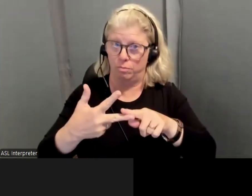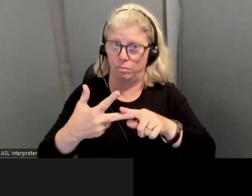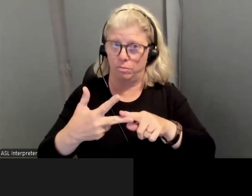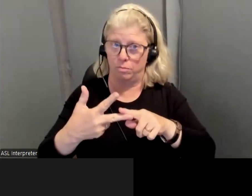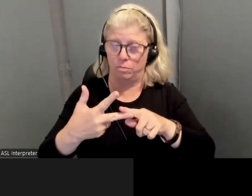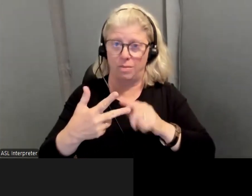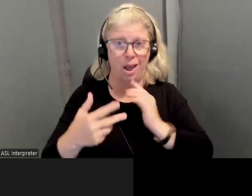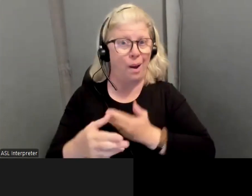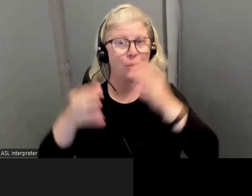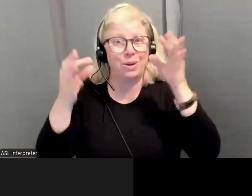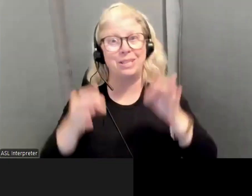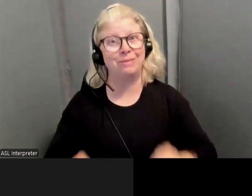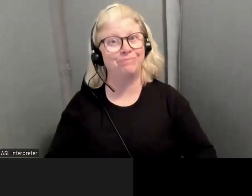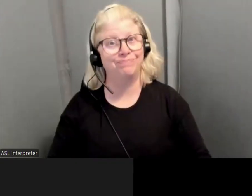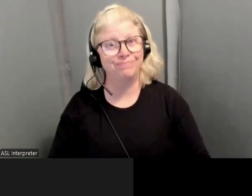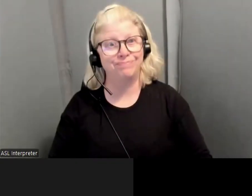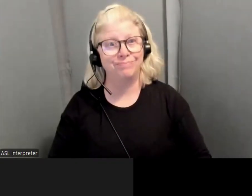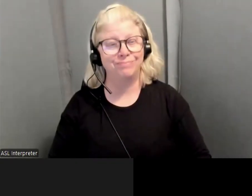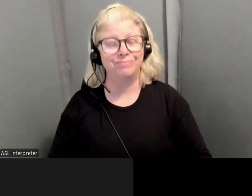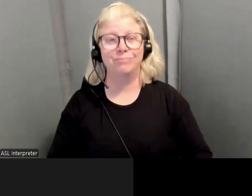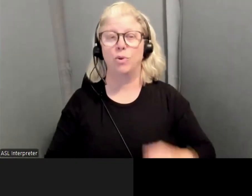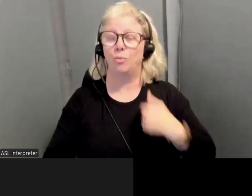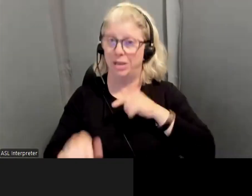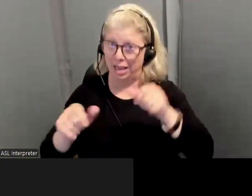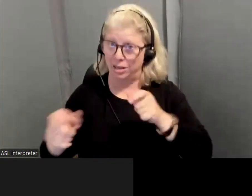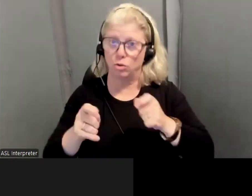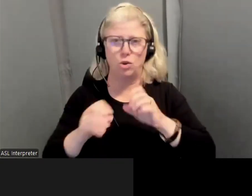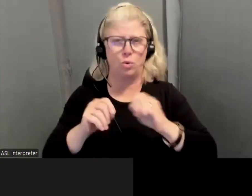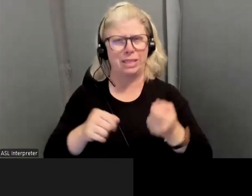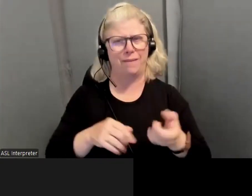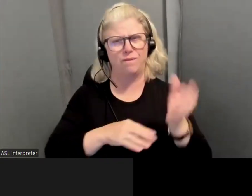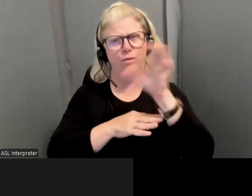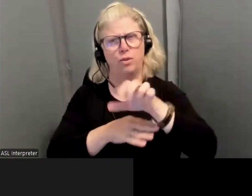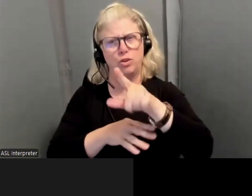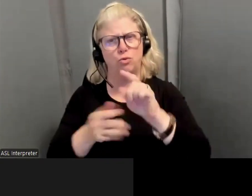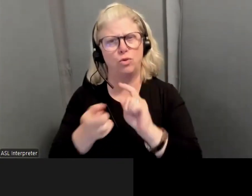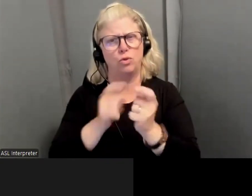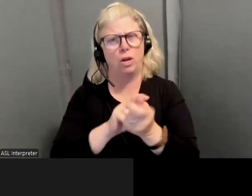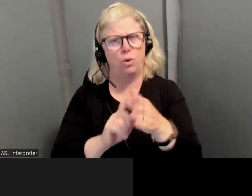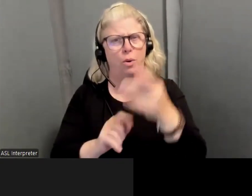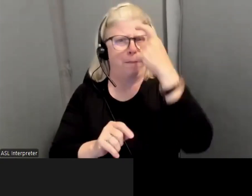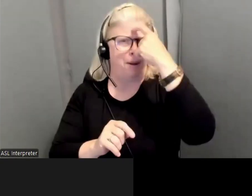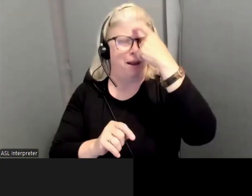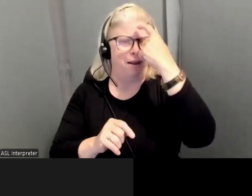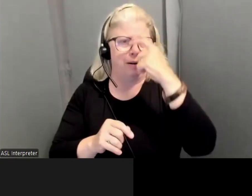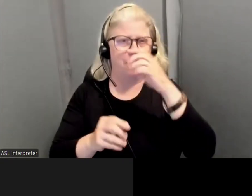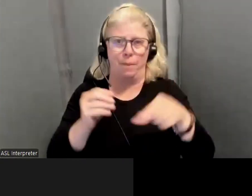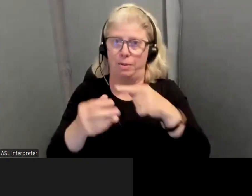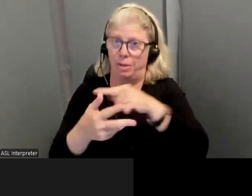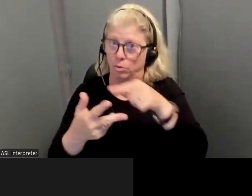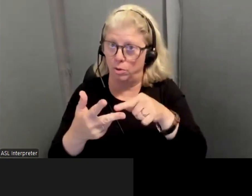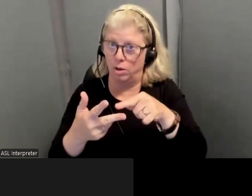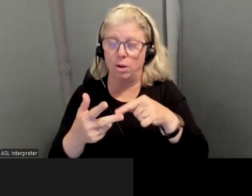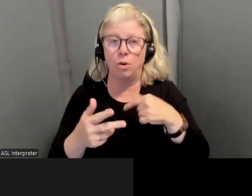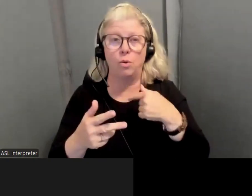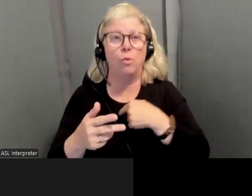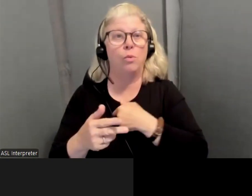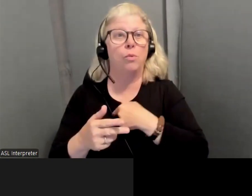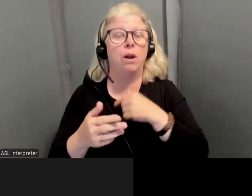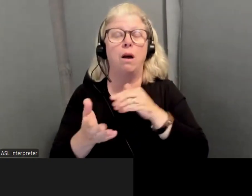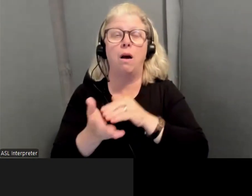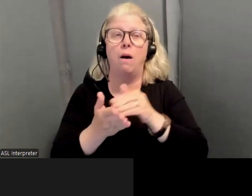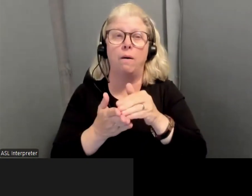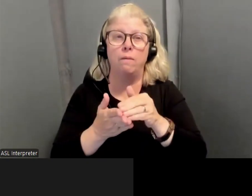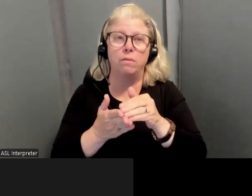to us. Epictetus says nobody can force you to change your mind about those things. Even when we say, we